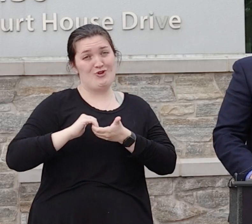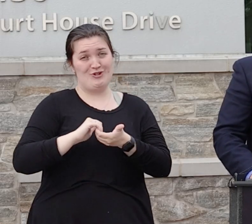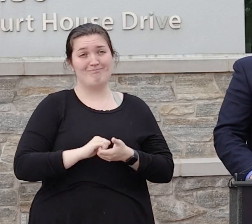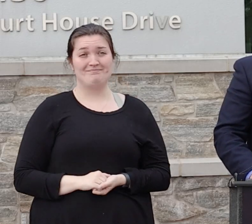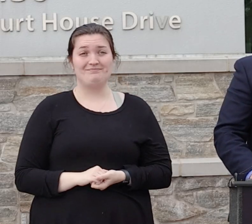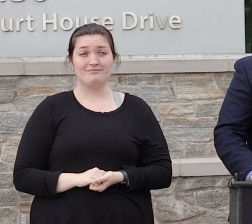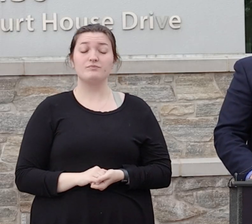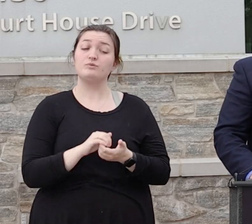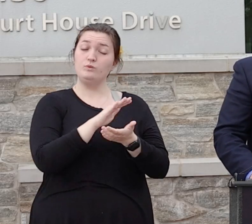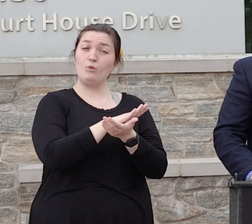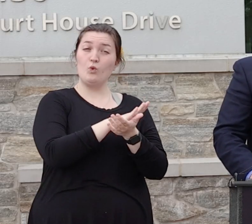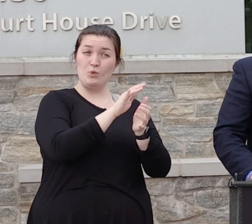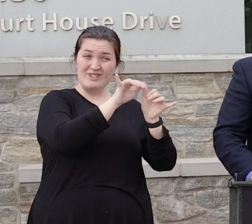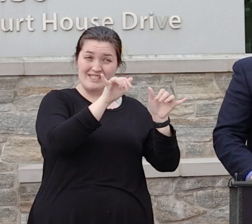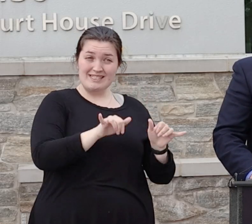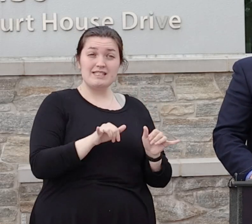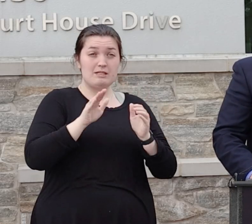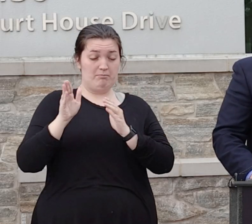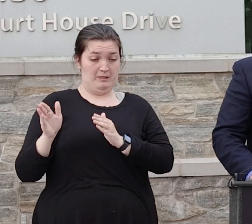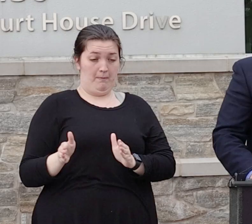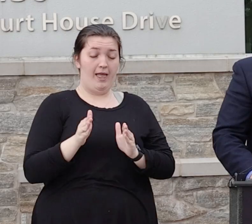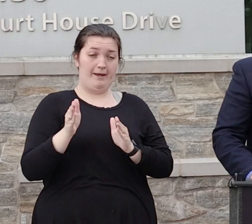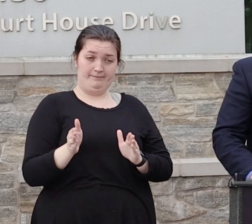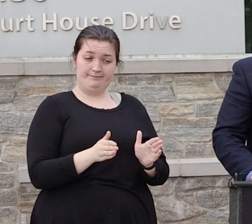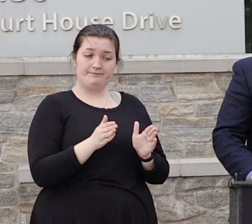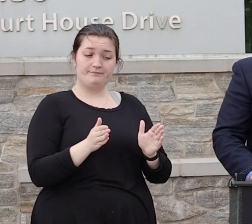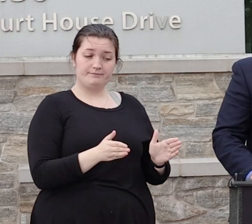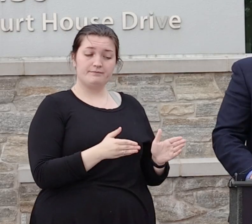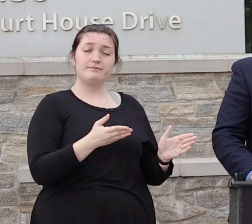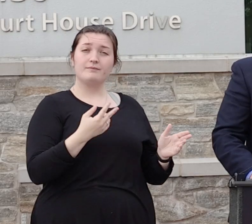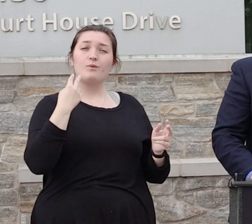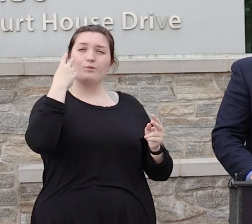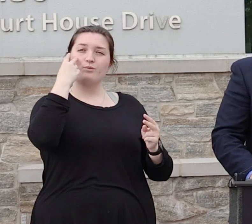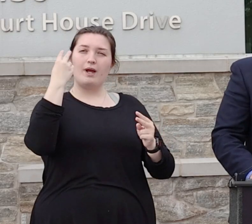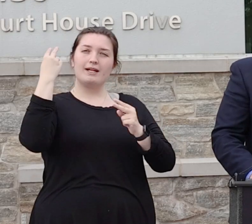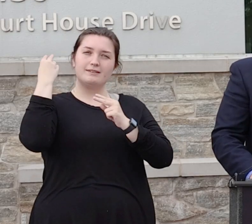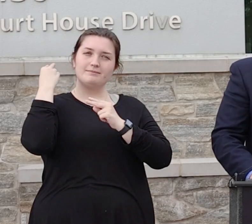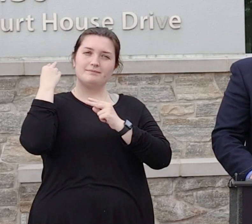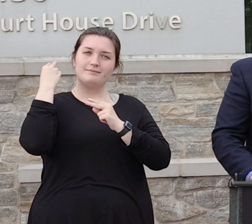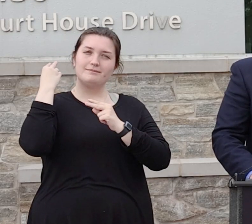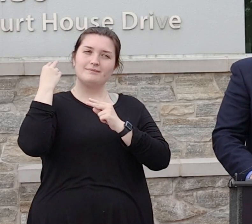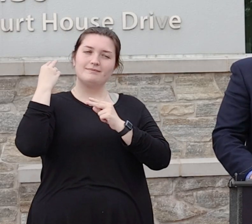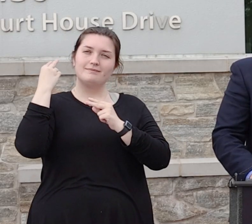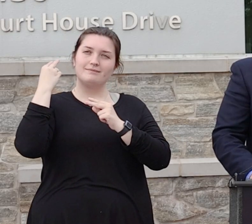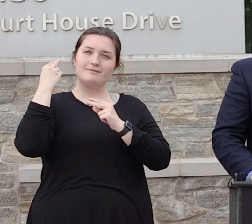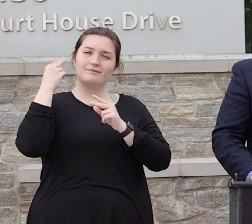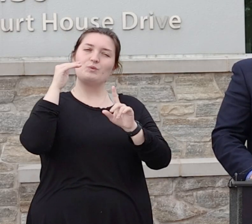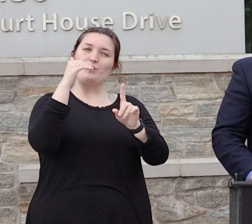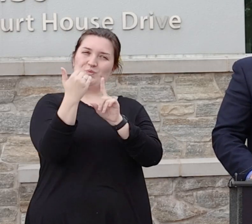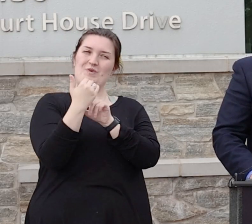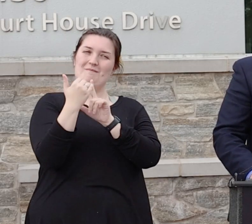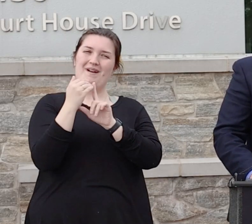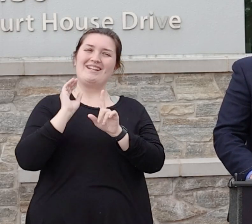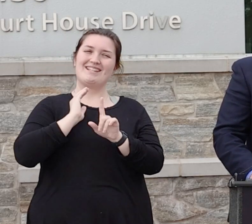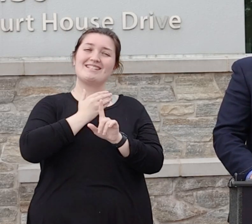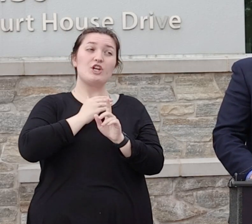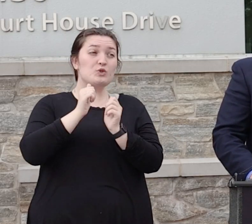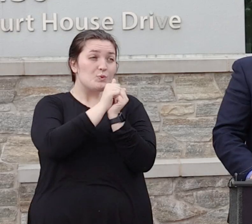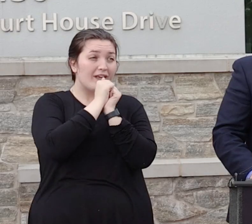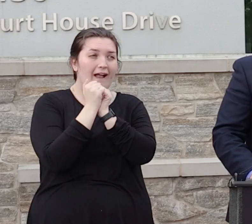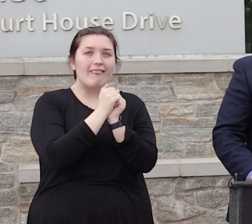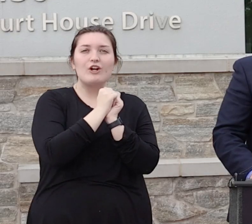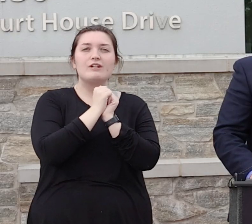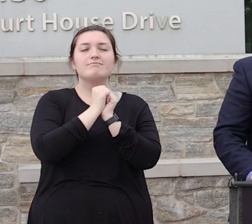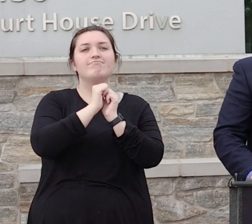system strategic plan reminds us that together we will be great. Together includes, of course,